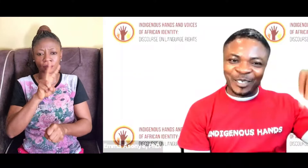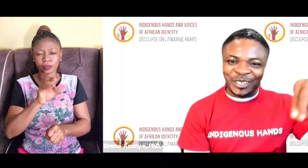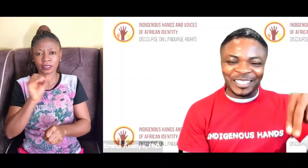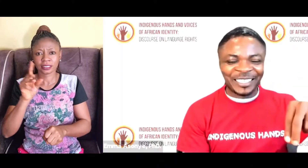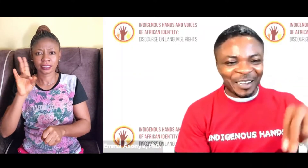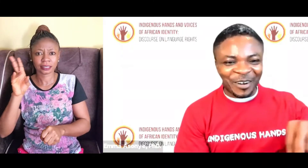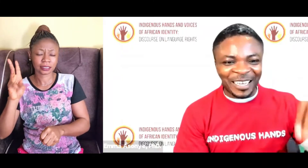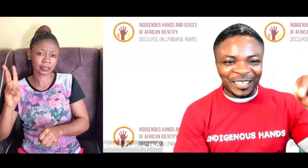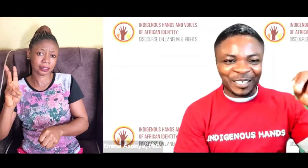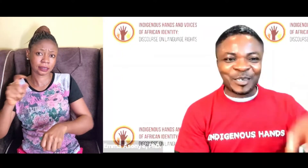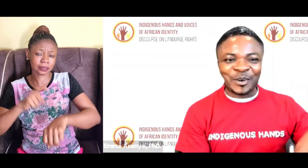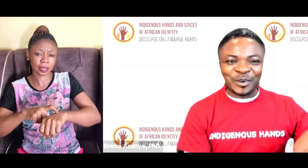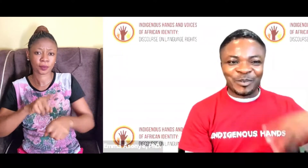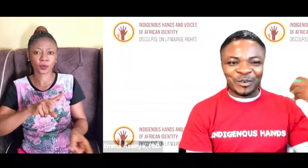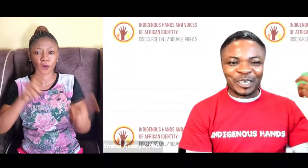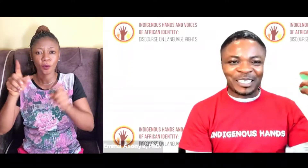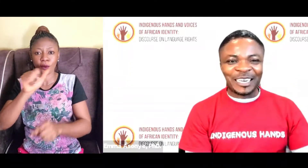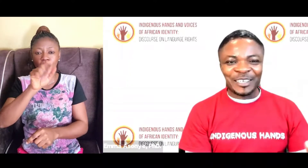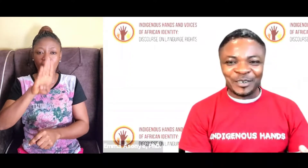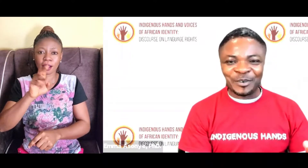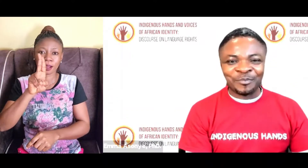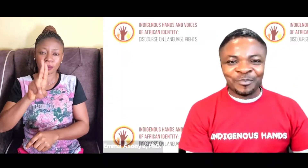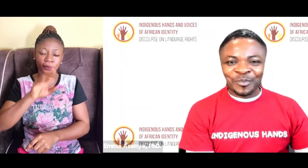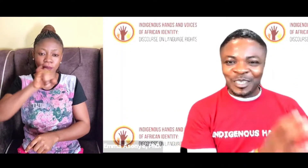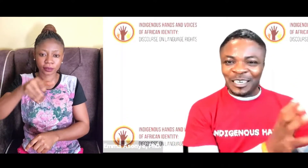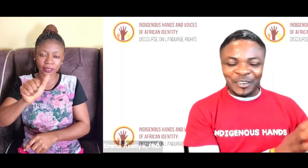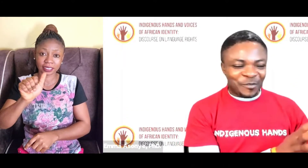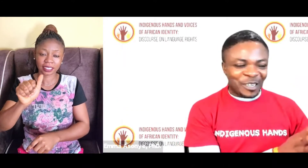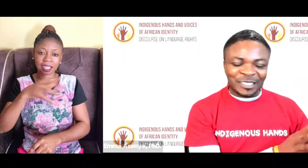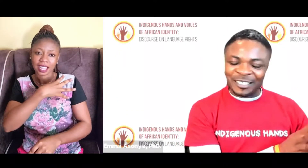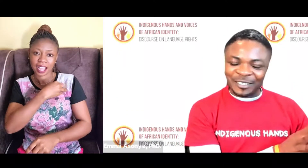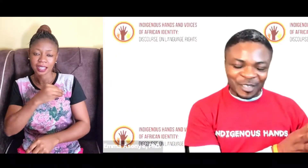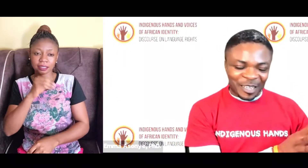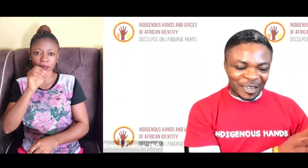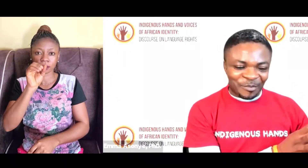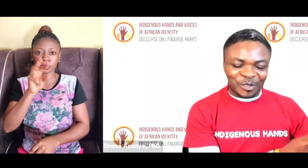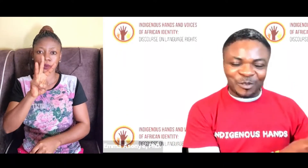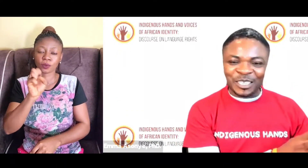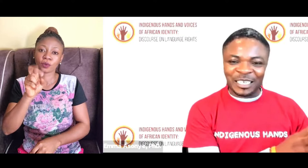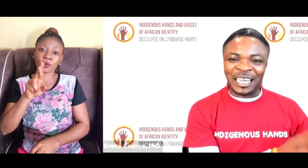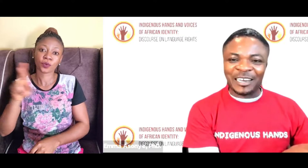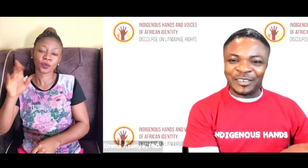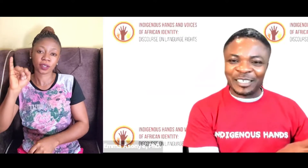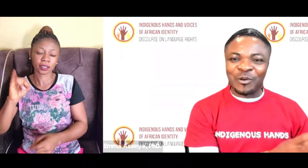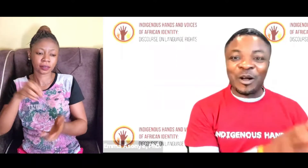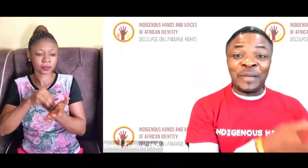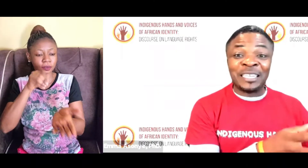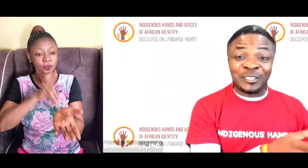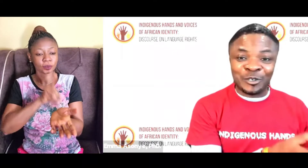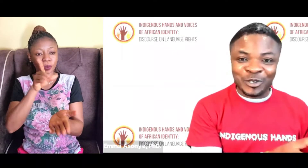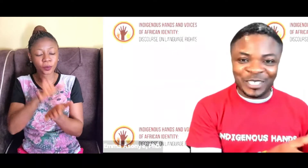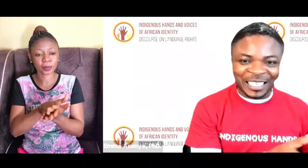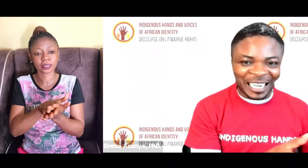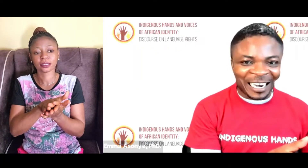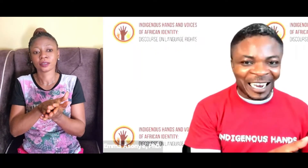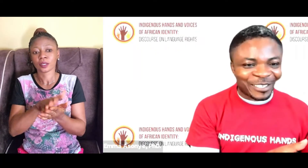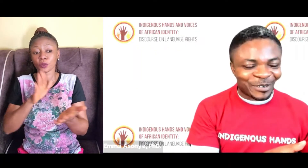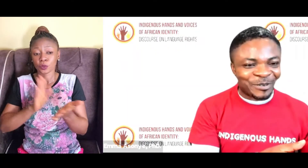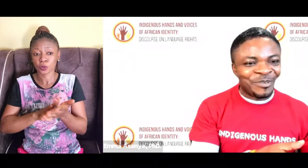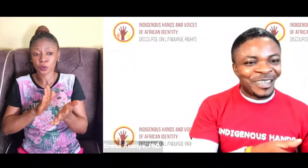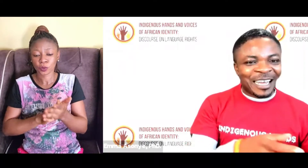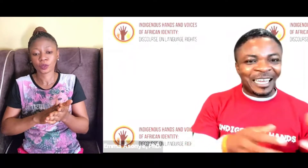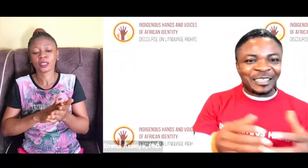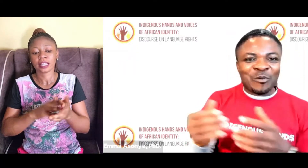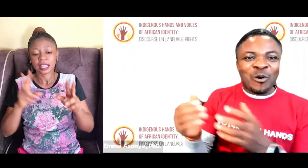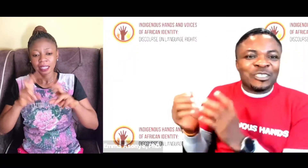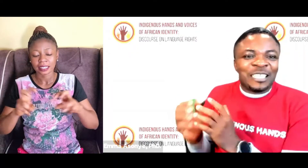documenting the students that were in the school when they were telling you the difference between the sign language they were made to use in the